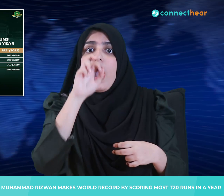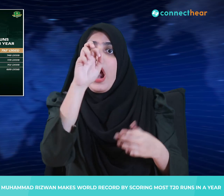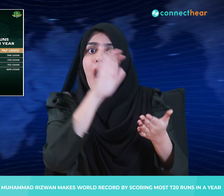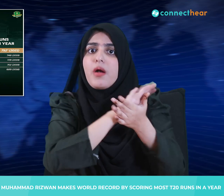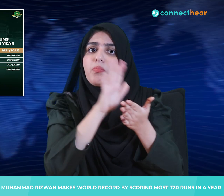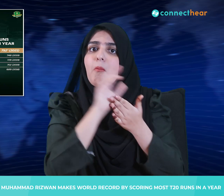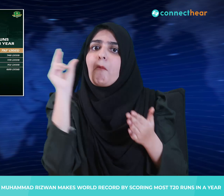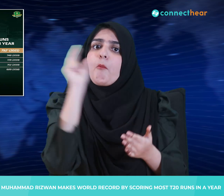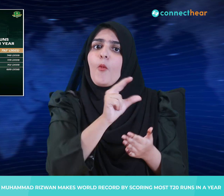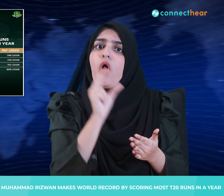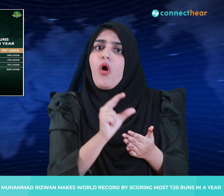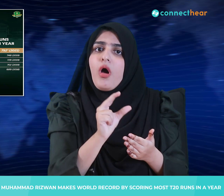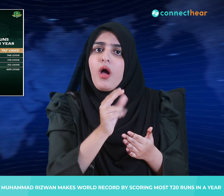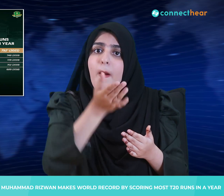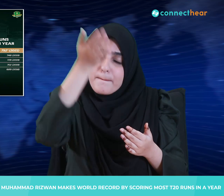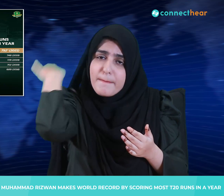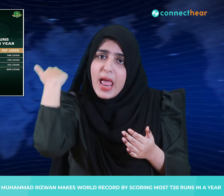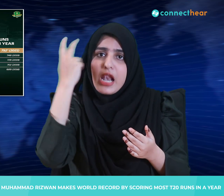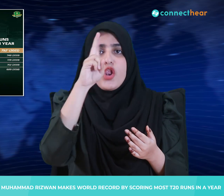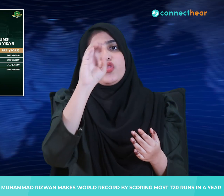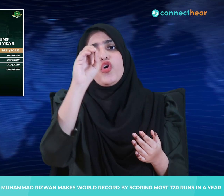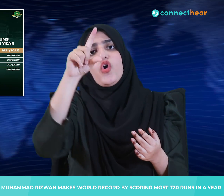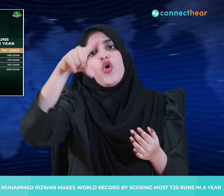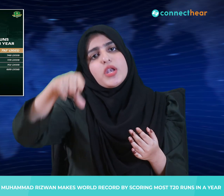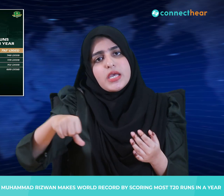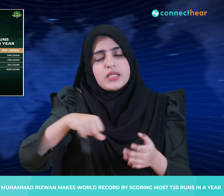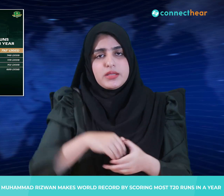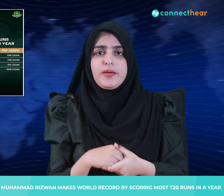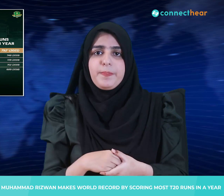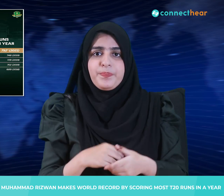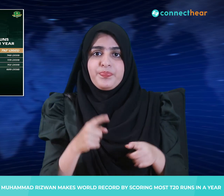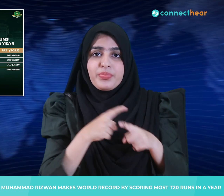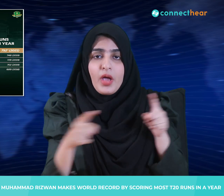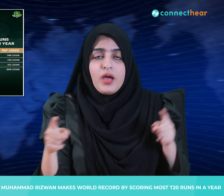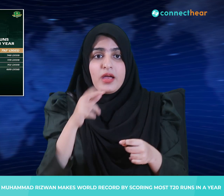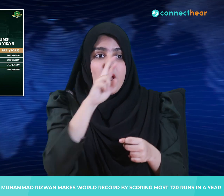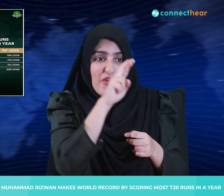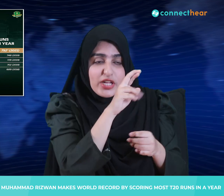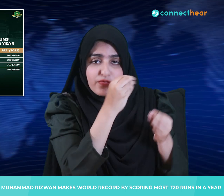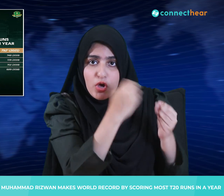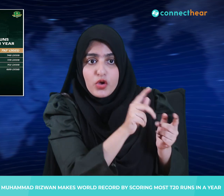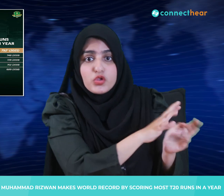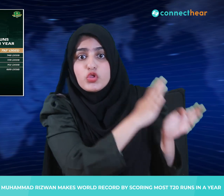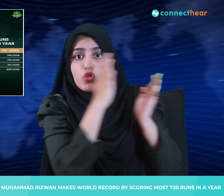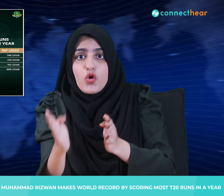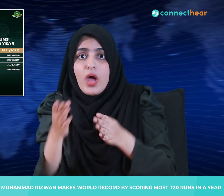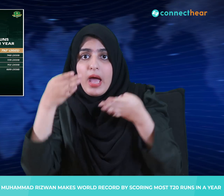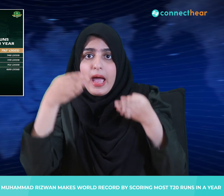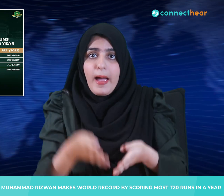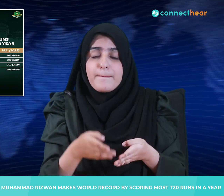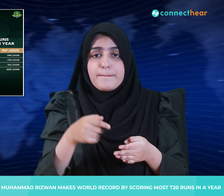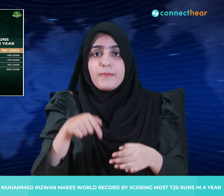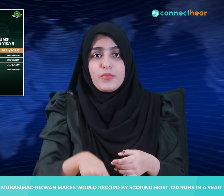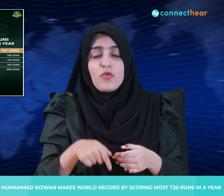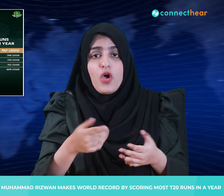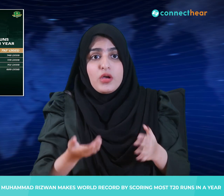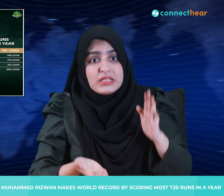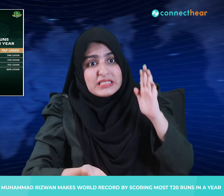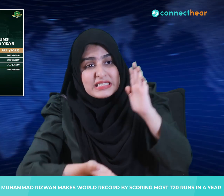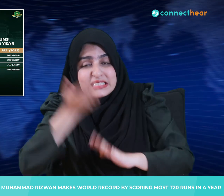innings back in 2020. With Rizwan's feat, Pakistan now holds the records of highest runs